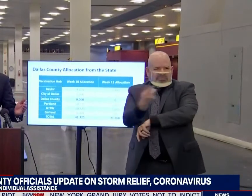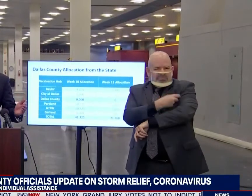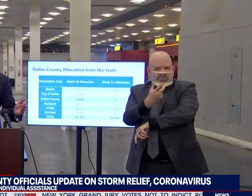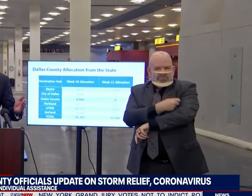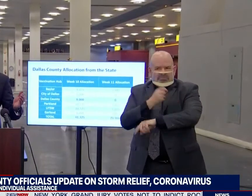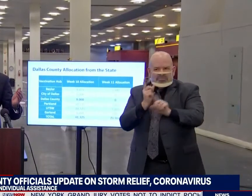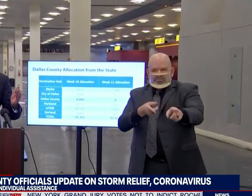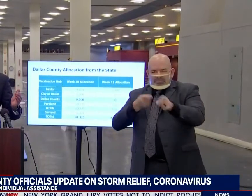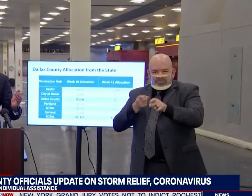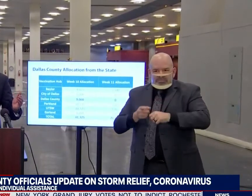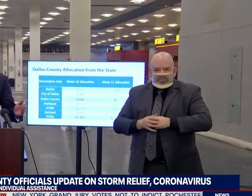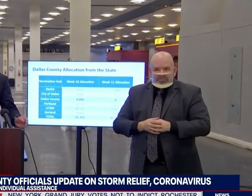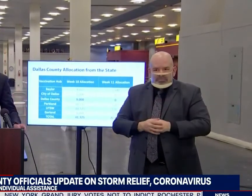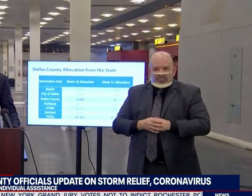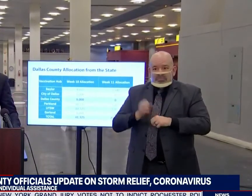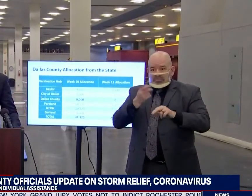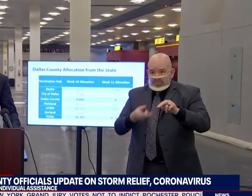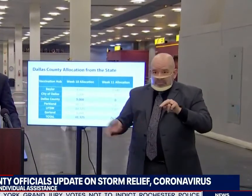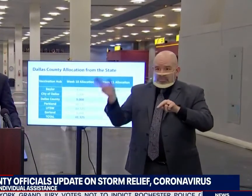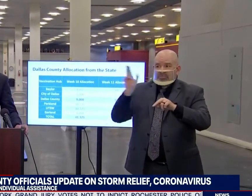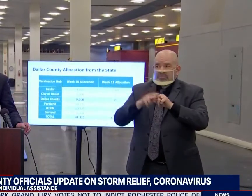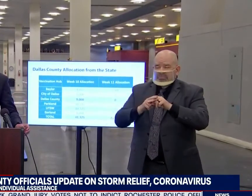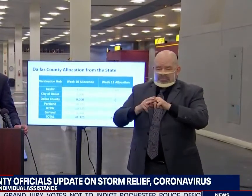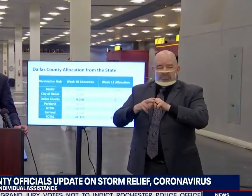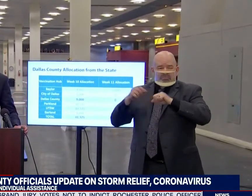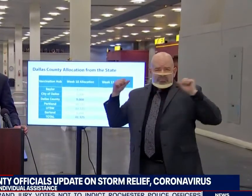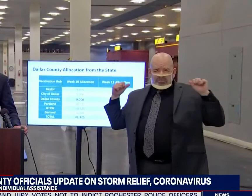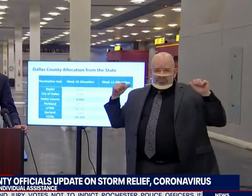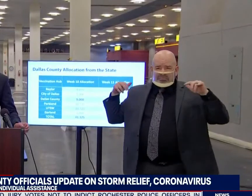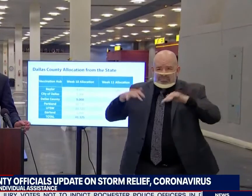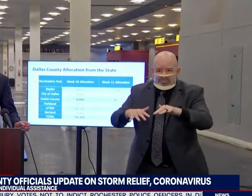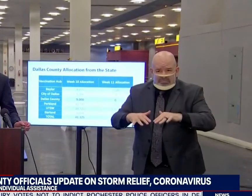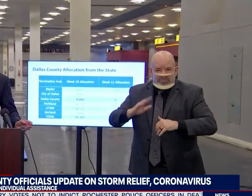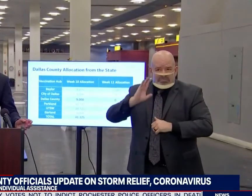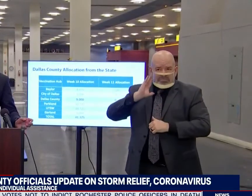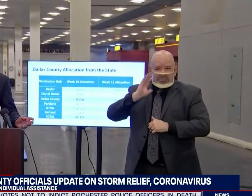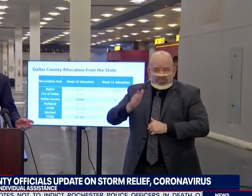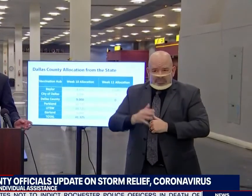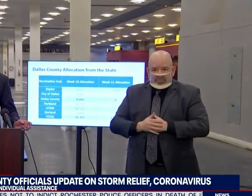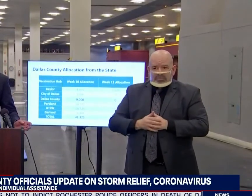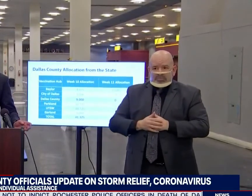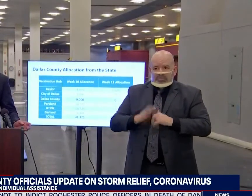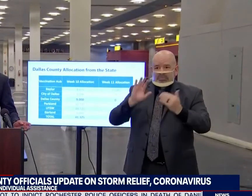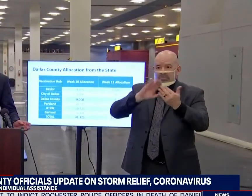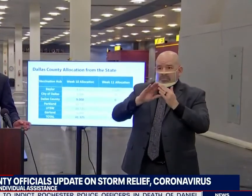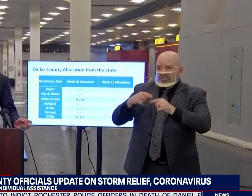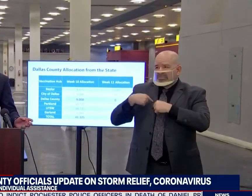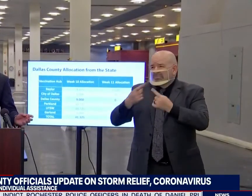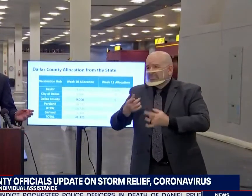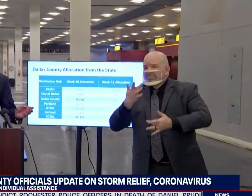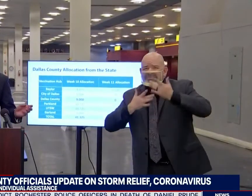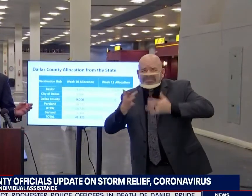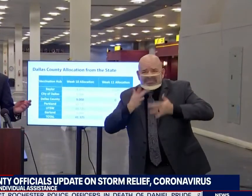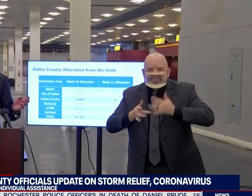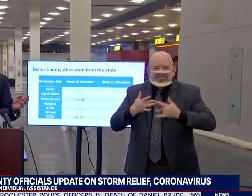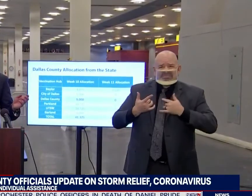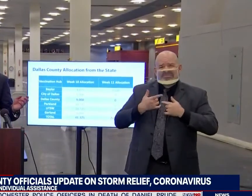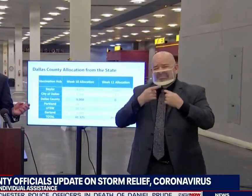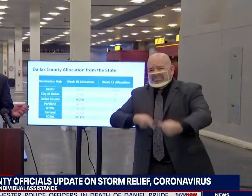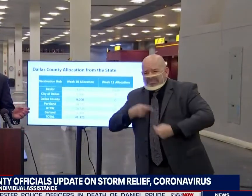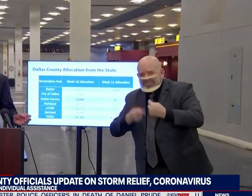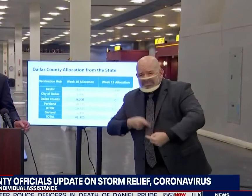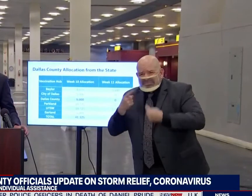greater equity for North Texas. Uh this election did not happen by chance. Dallas County